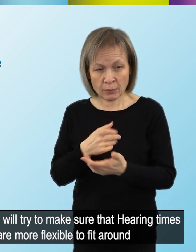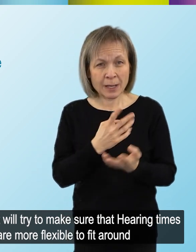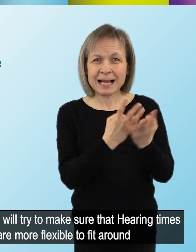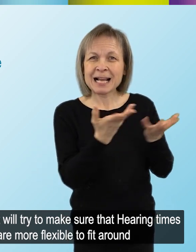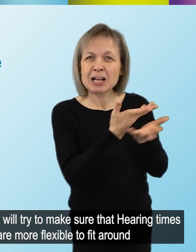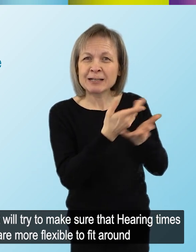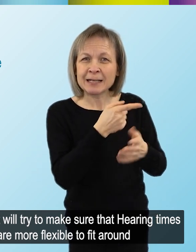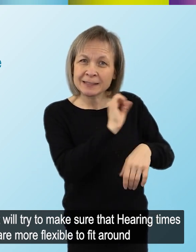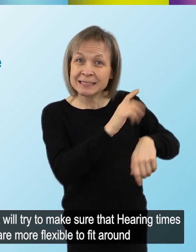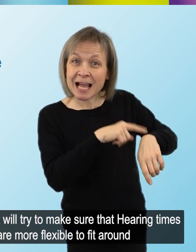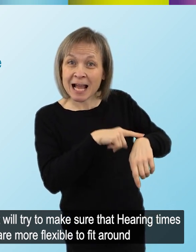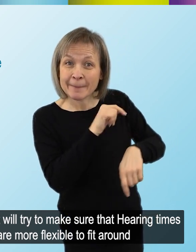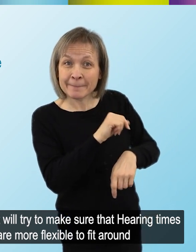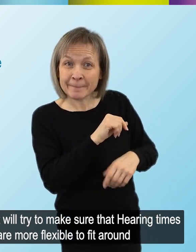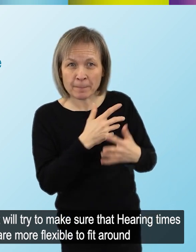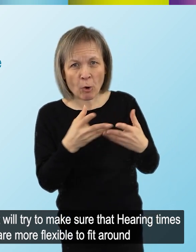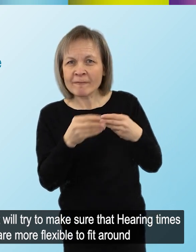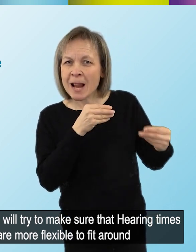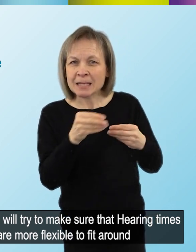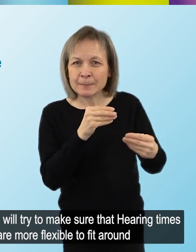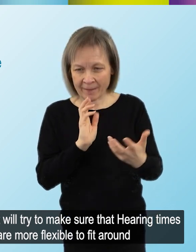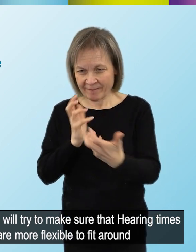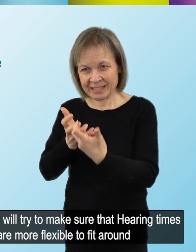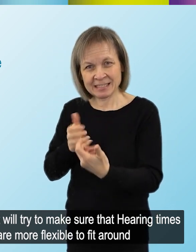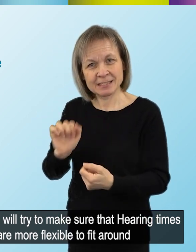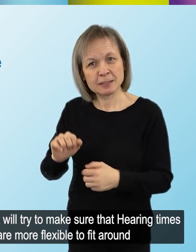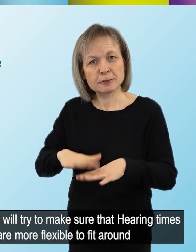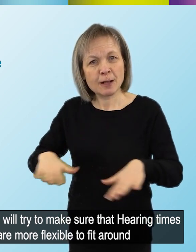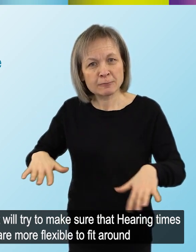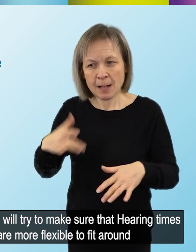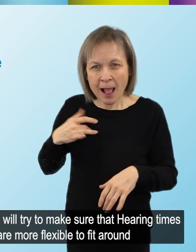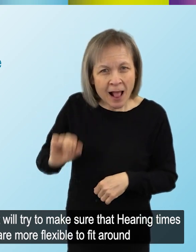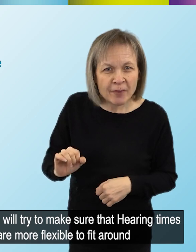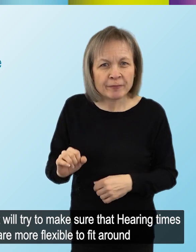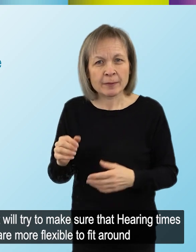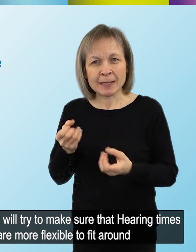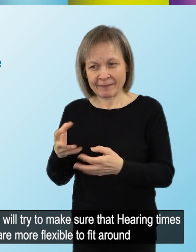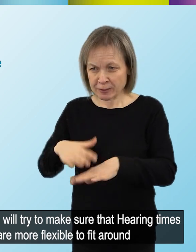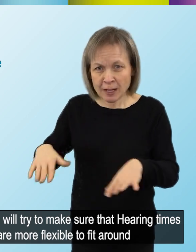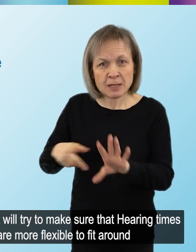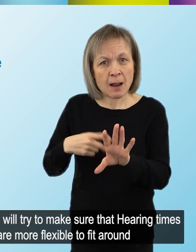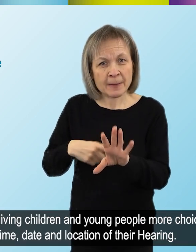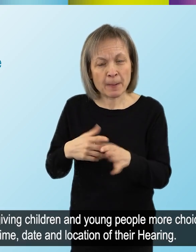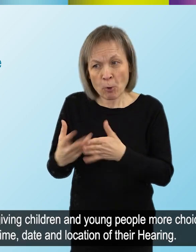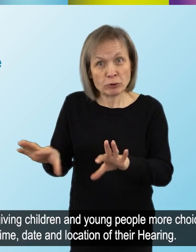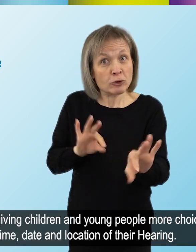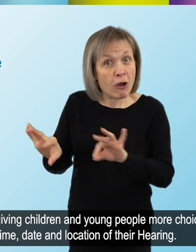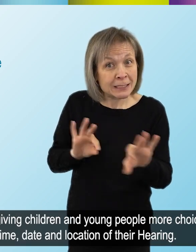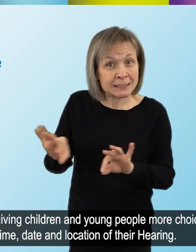This project will try to make sure that hearing times are more flexible to fit around children's lives, giving children and young people more choice about